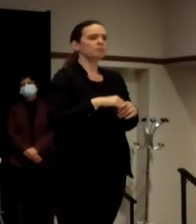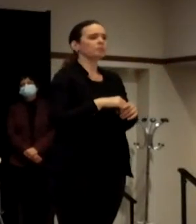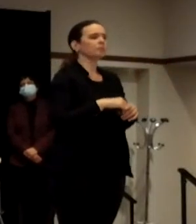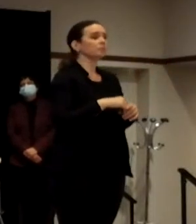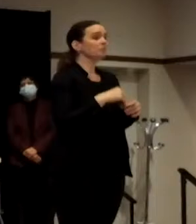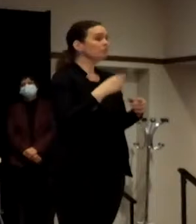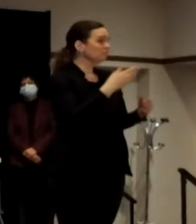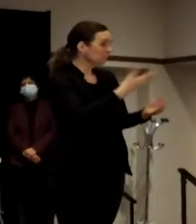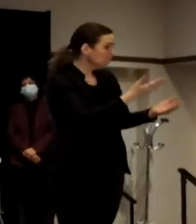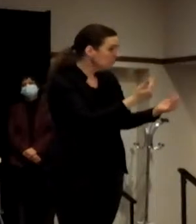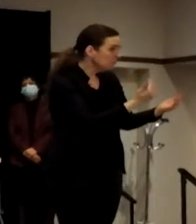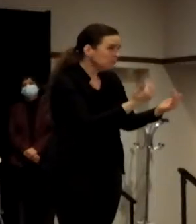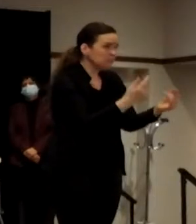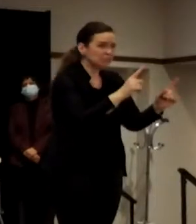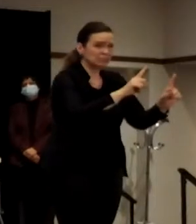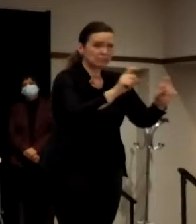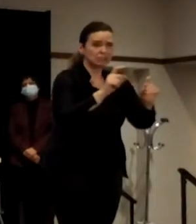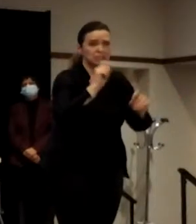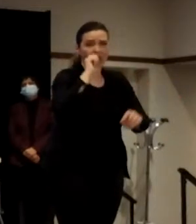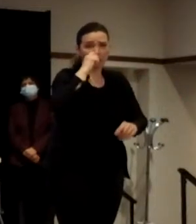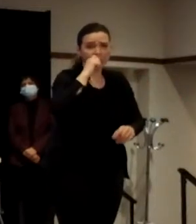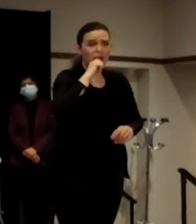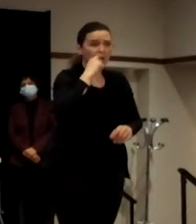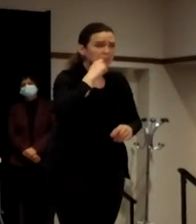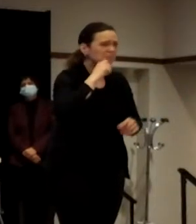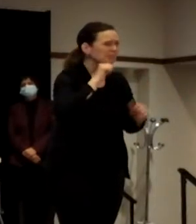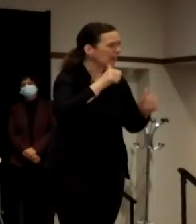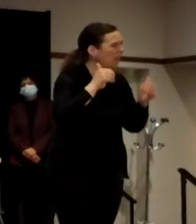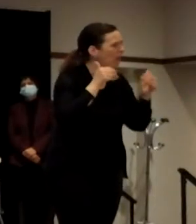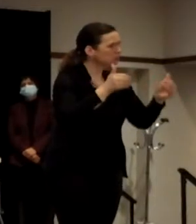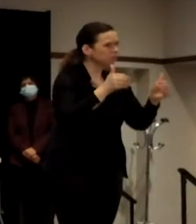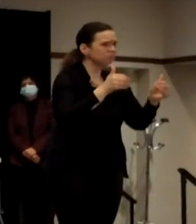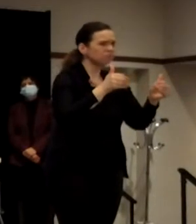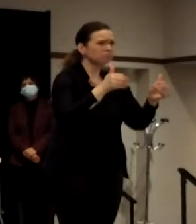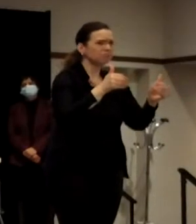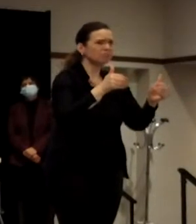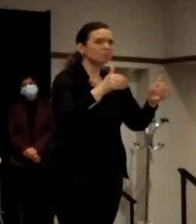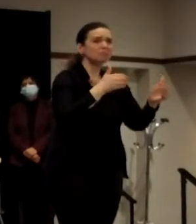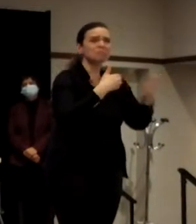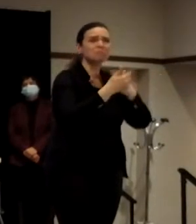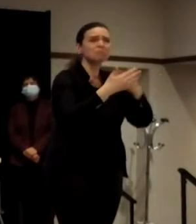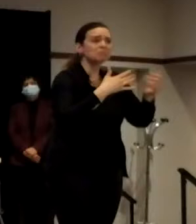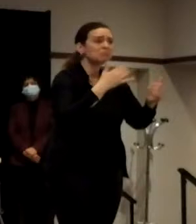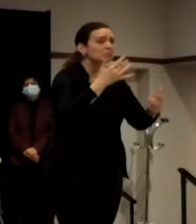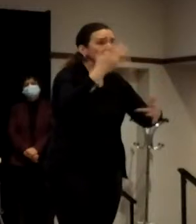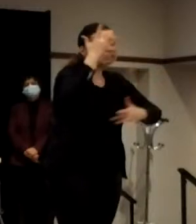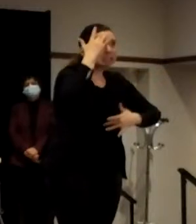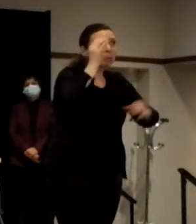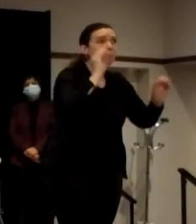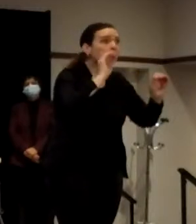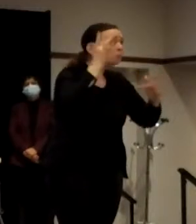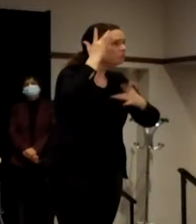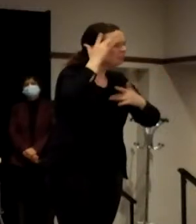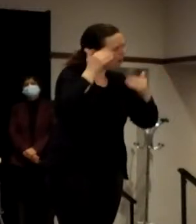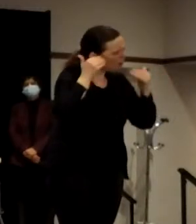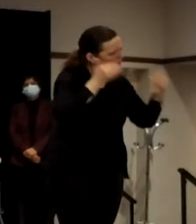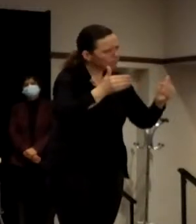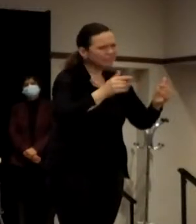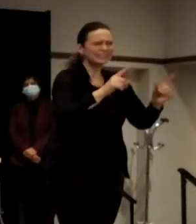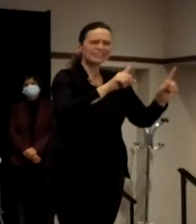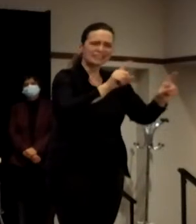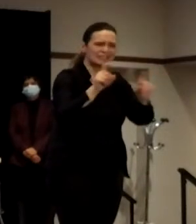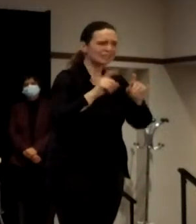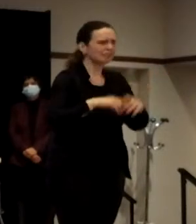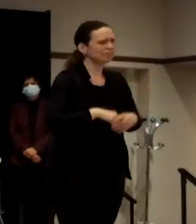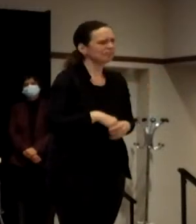students a month asymptomatically. Remember, the most effective tool you have is the screening,